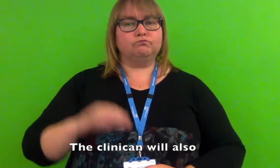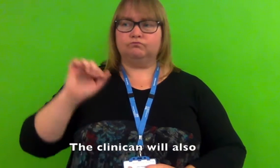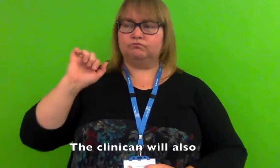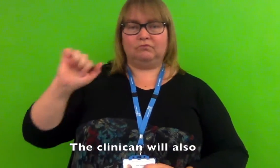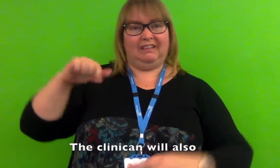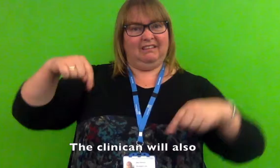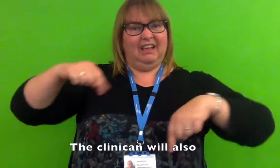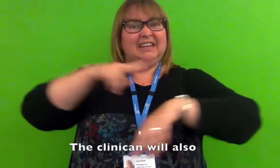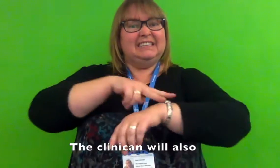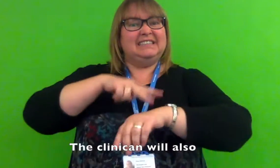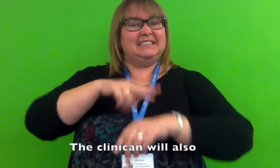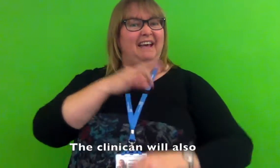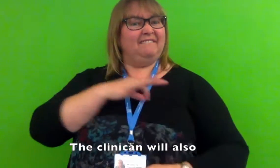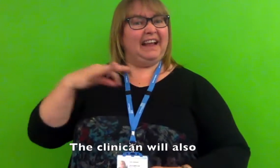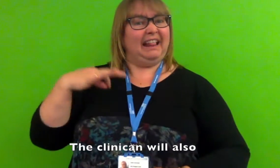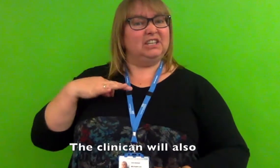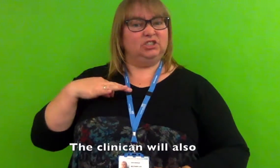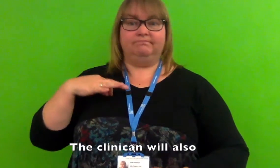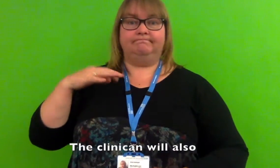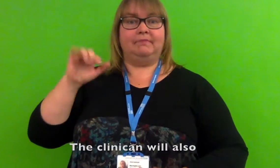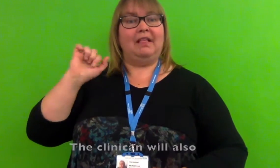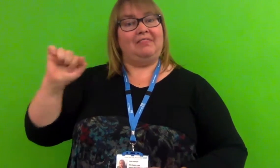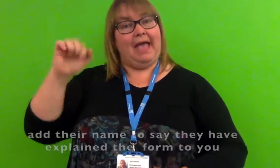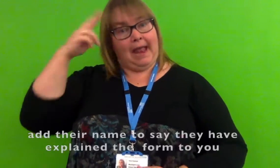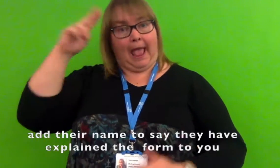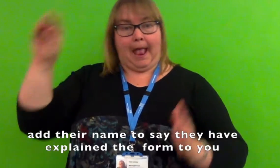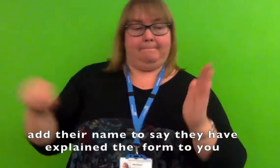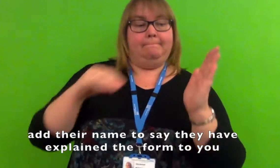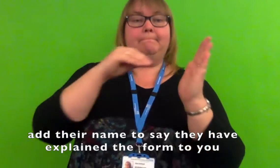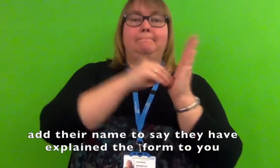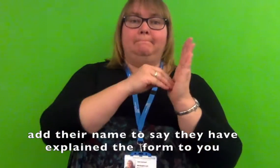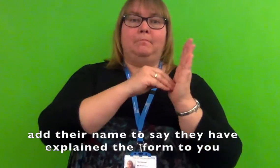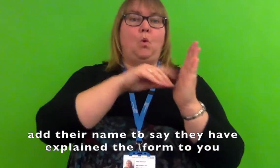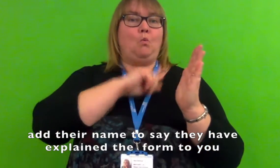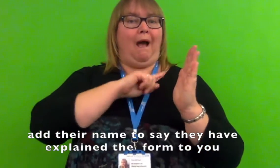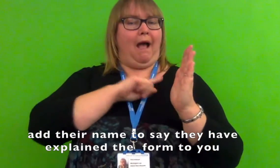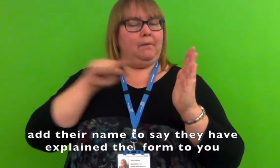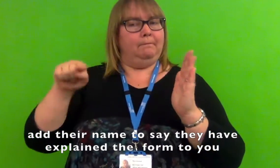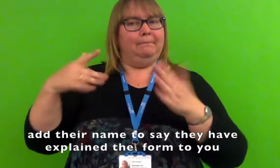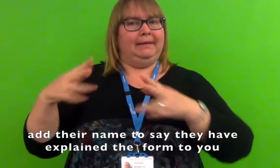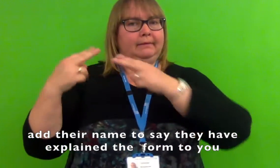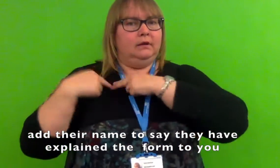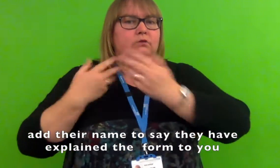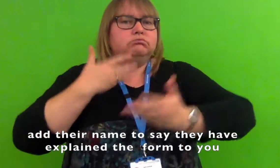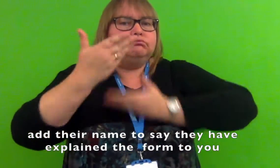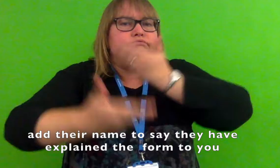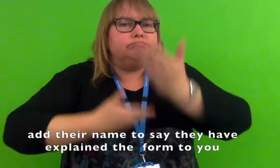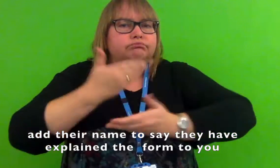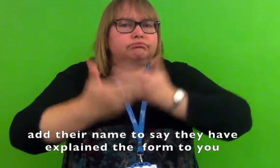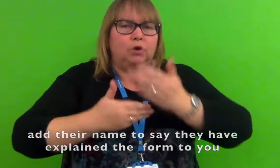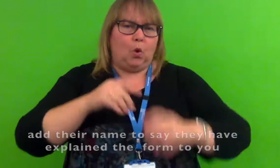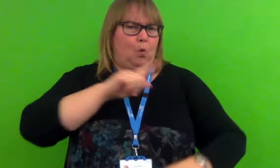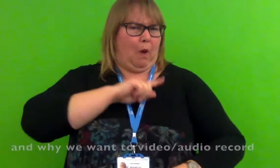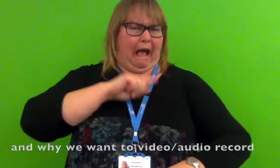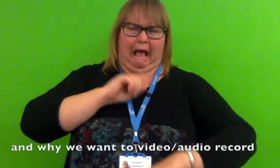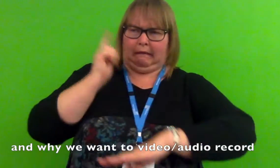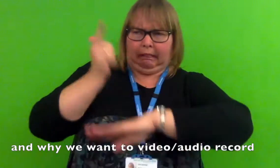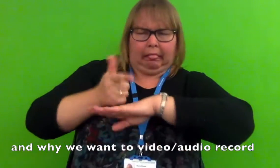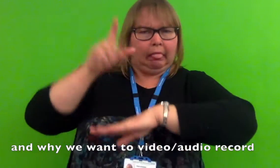dad. The clinician will also add their name to say they have explained the form to you and